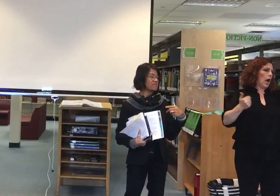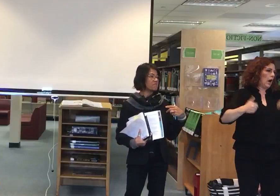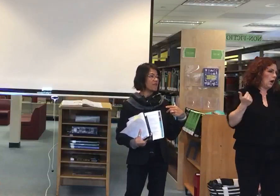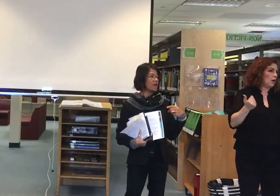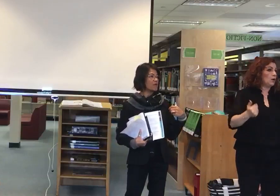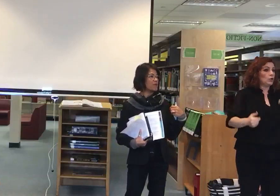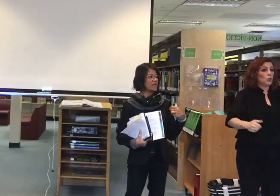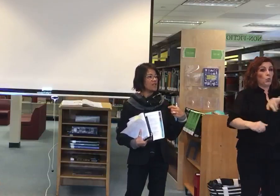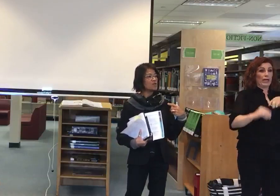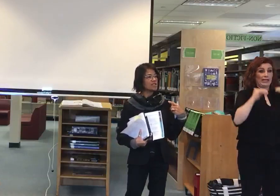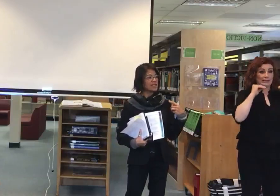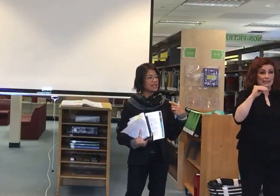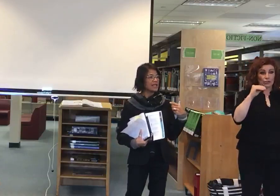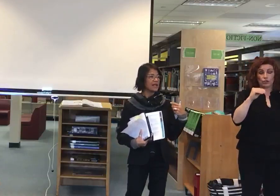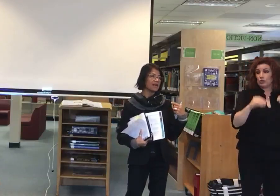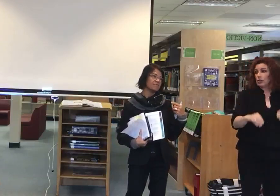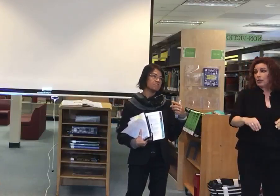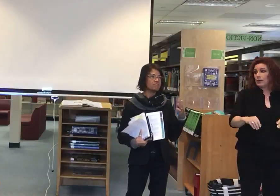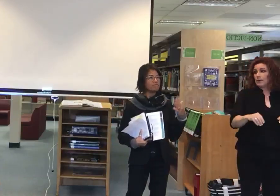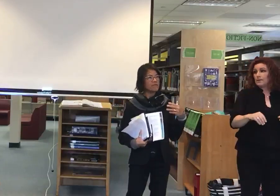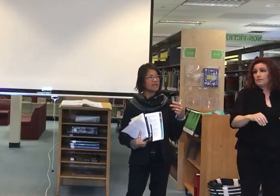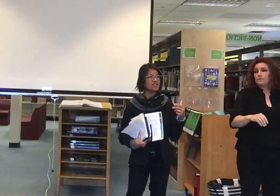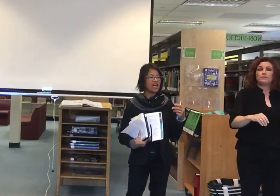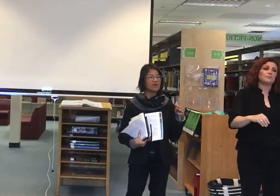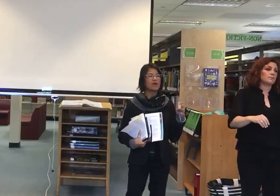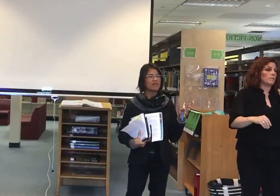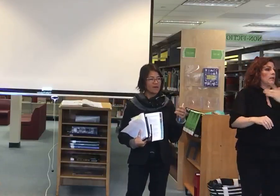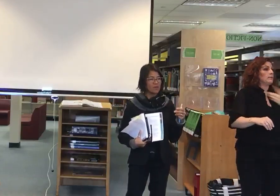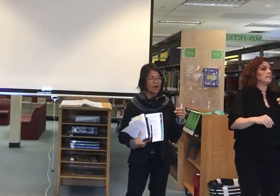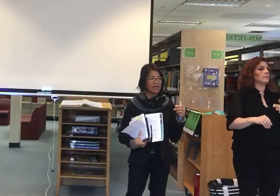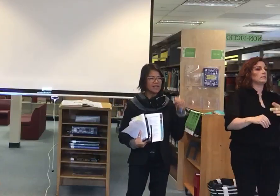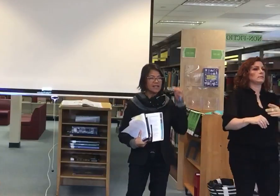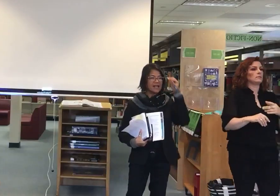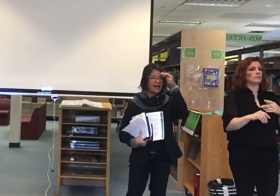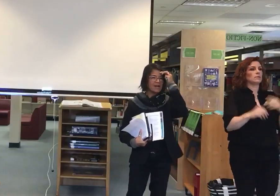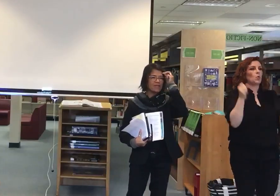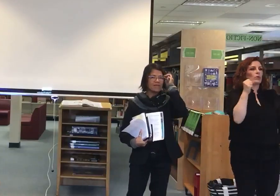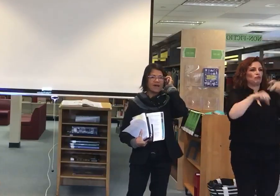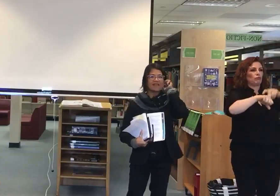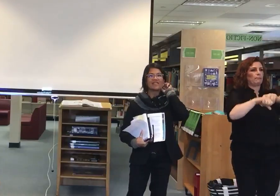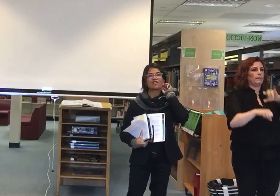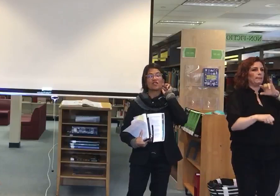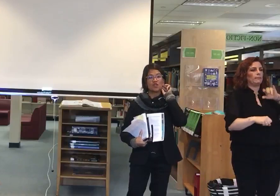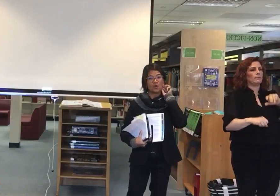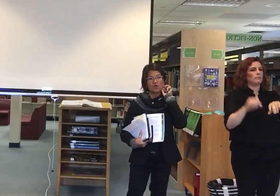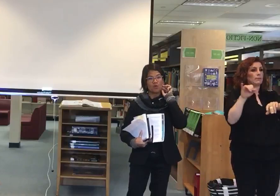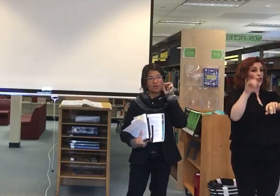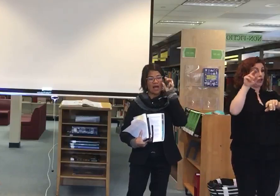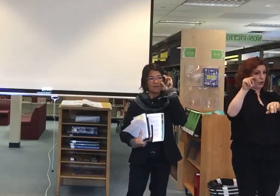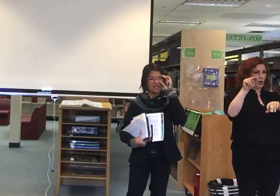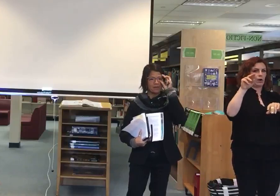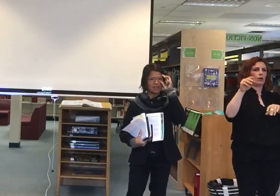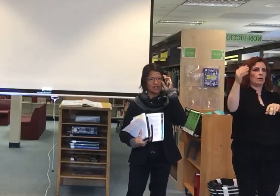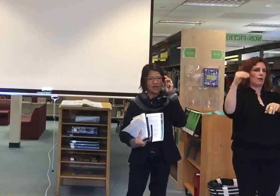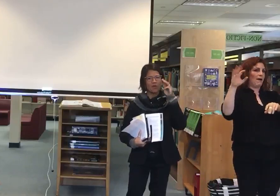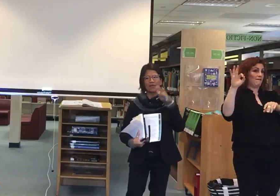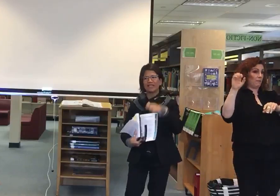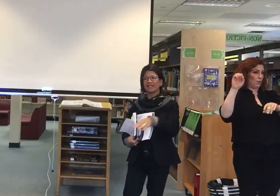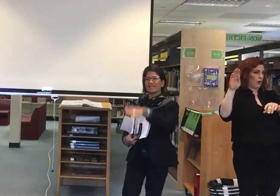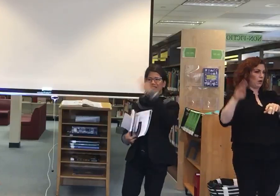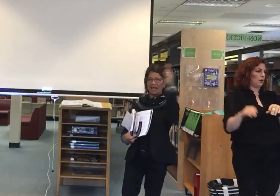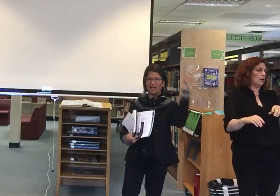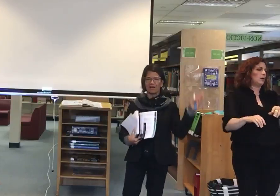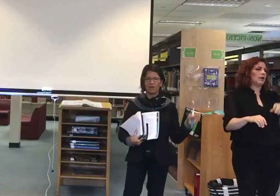workshops, it would be usually January, February, unless there's a snowstorm, which happened a couple of years ago,